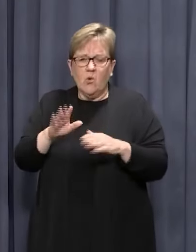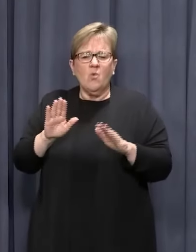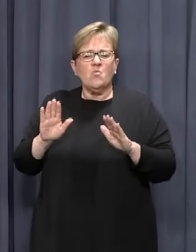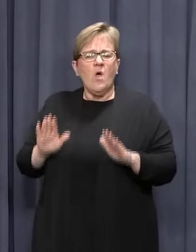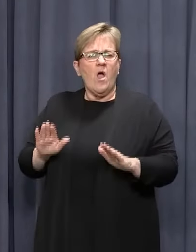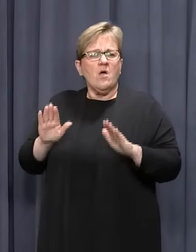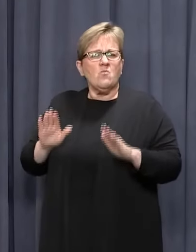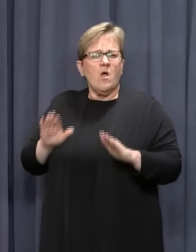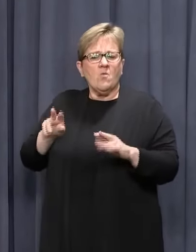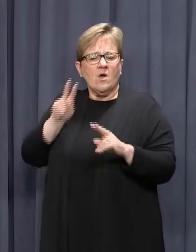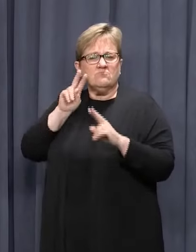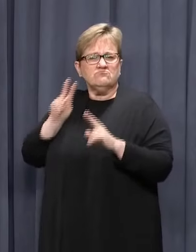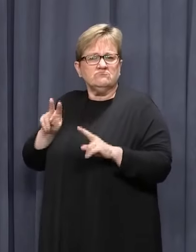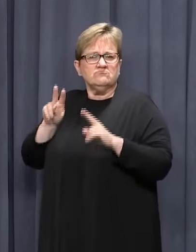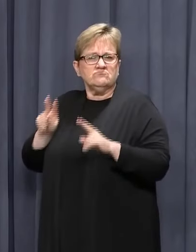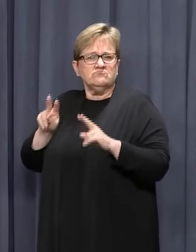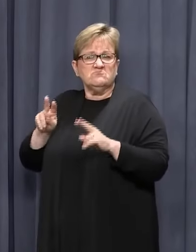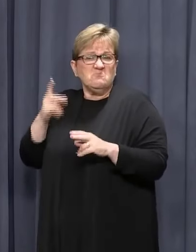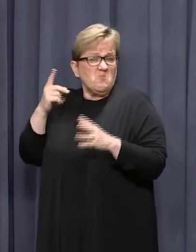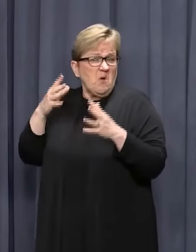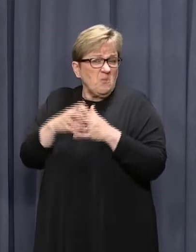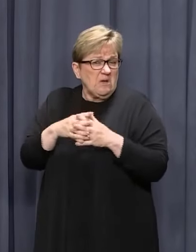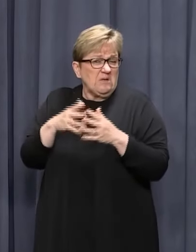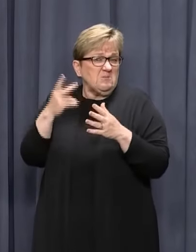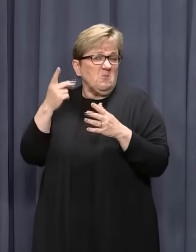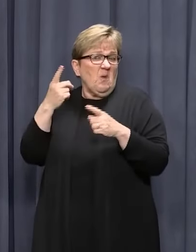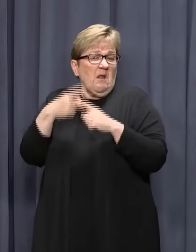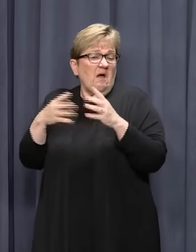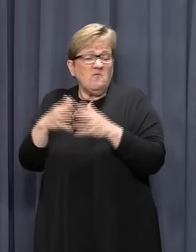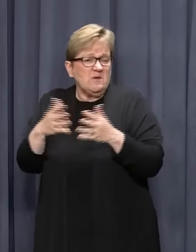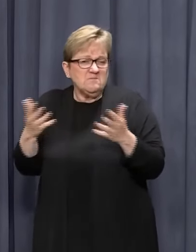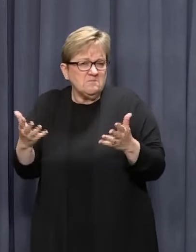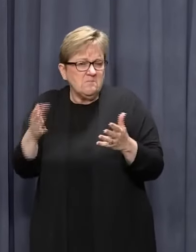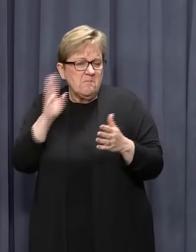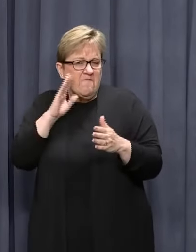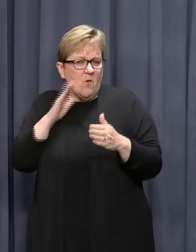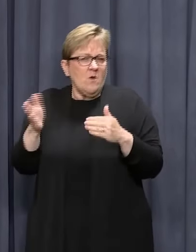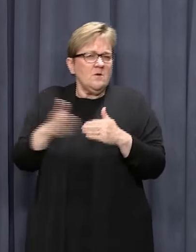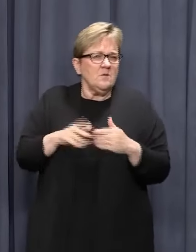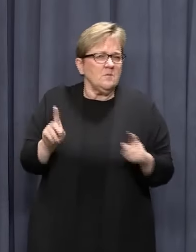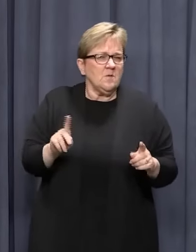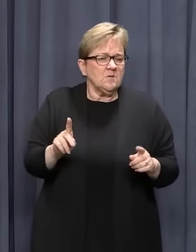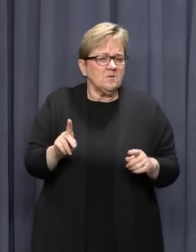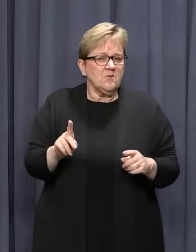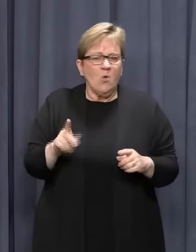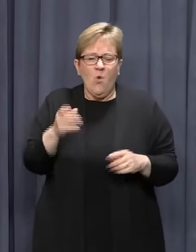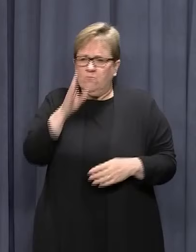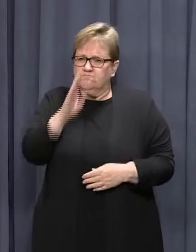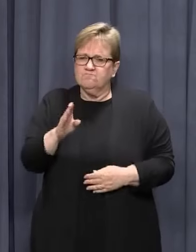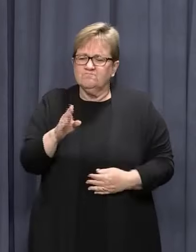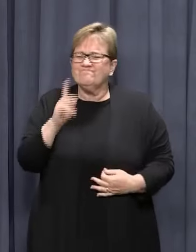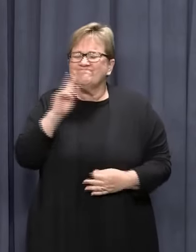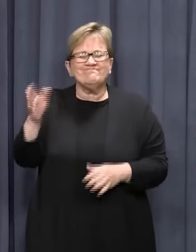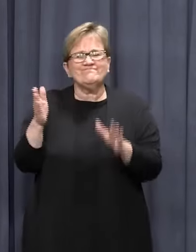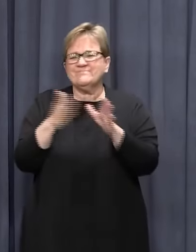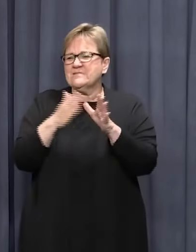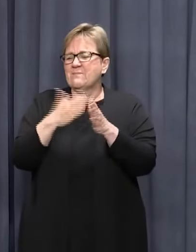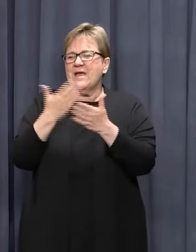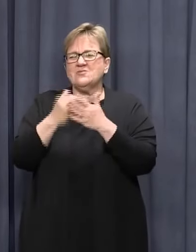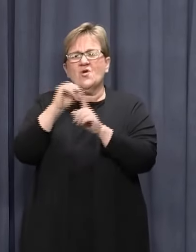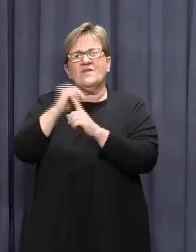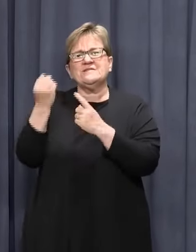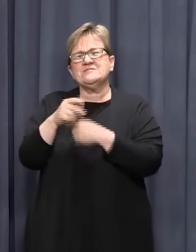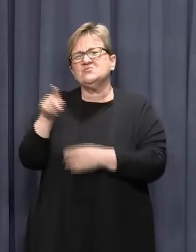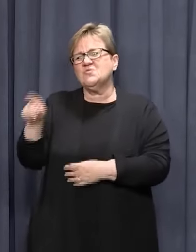sort of have a look and see what happens with it? So it might be a week or a week and a half or whatever, or would it be the next day you have to go to the borders? It depends on the circumstances,